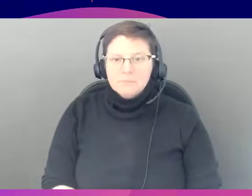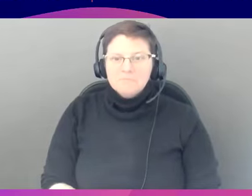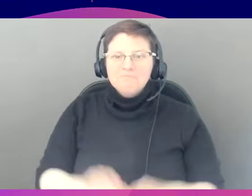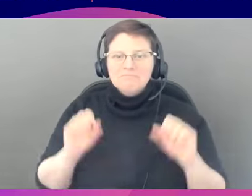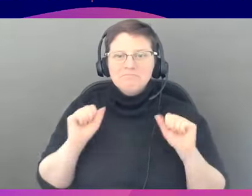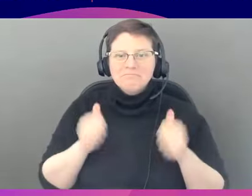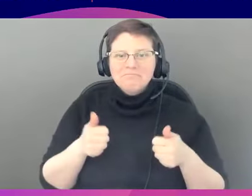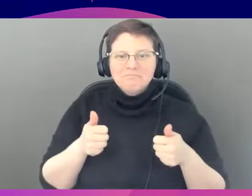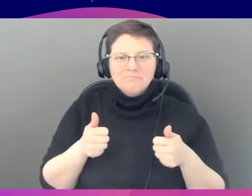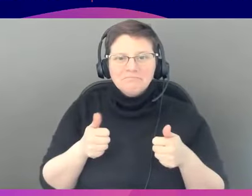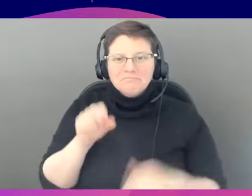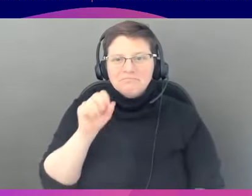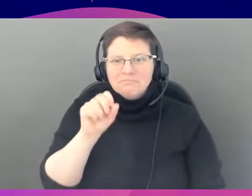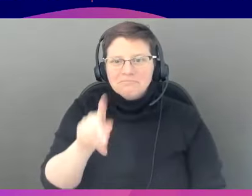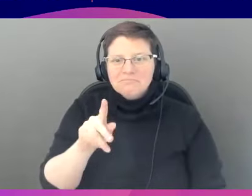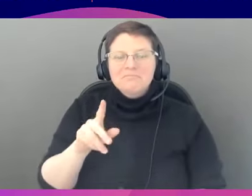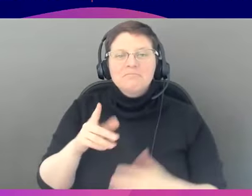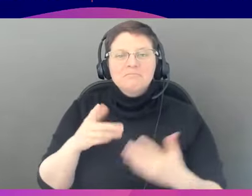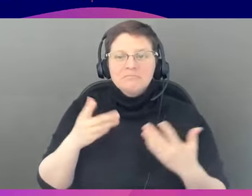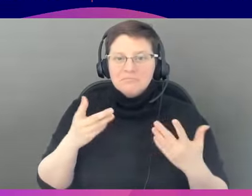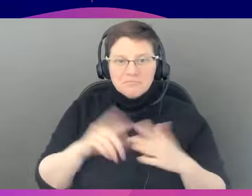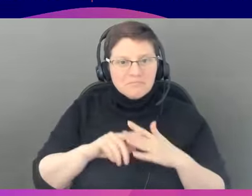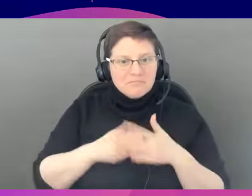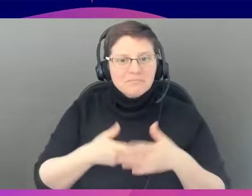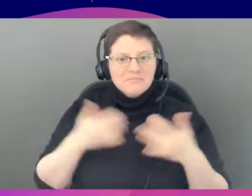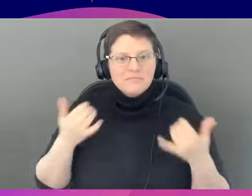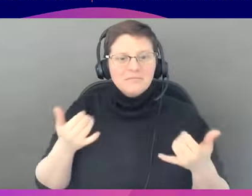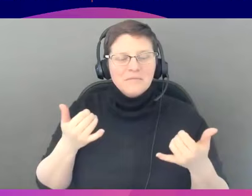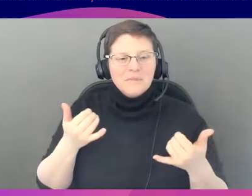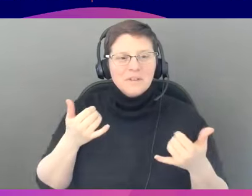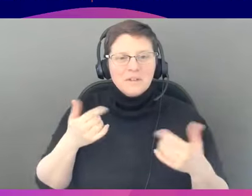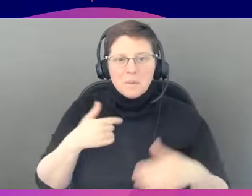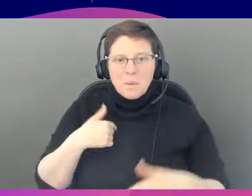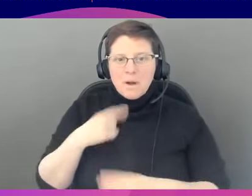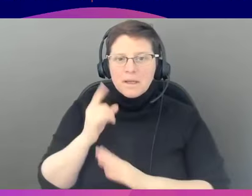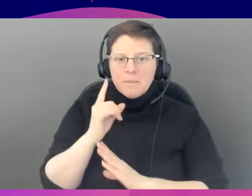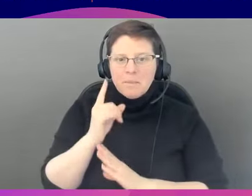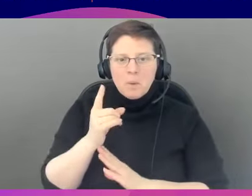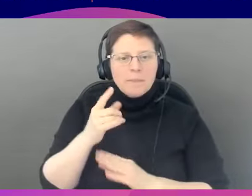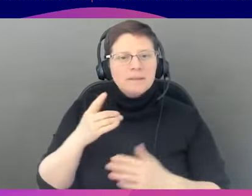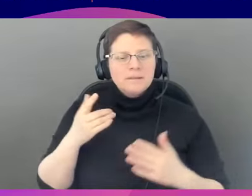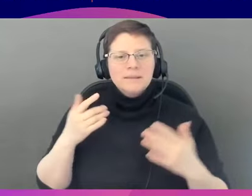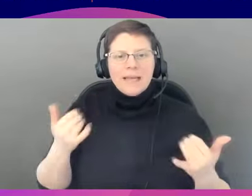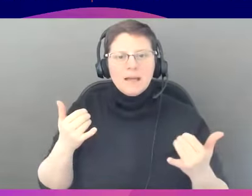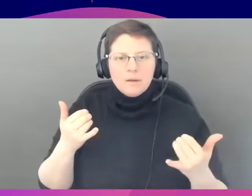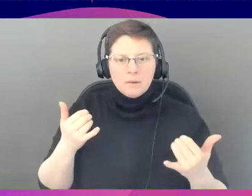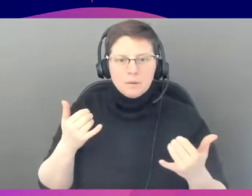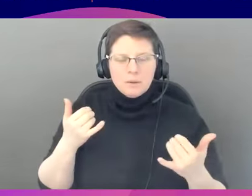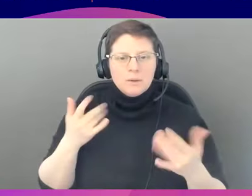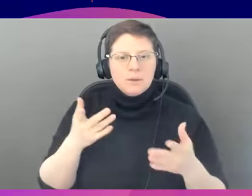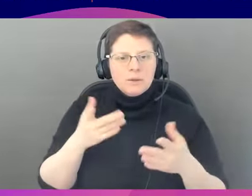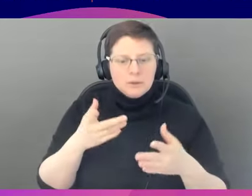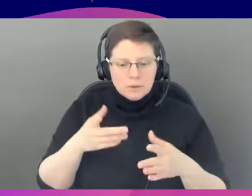Okay, so as we get started, we want to take a moment right at the beginning to talk a little bit about